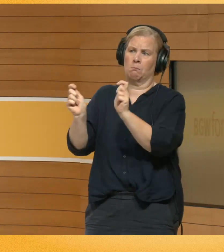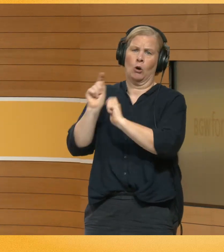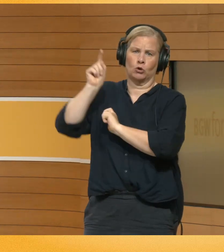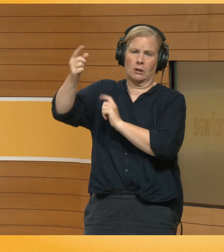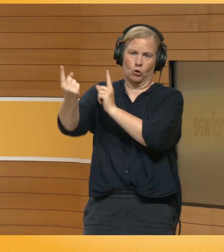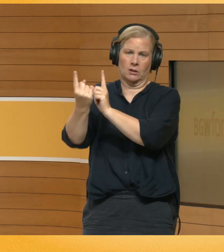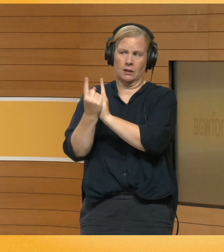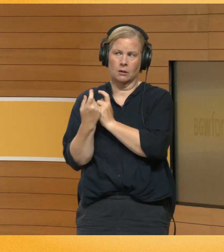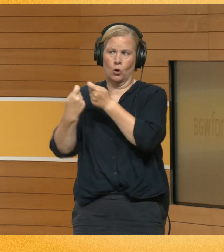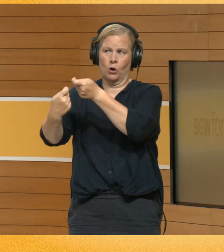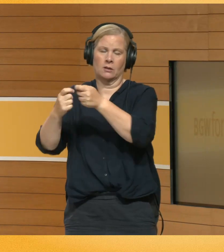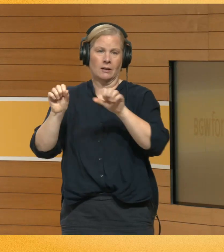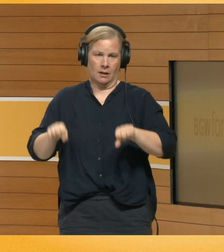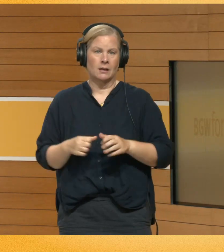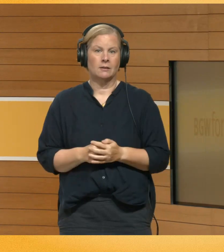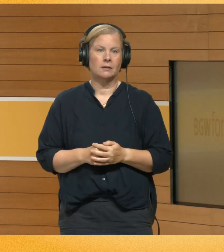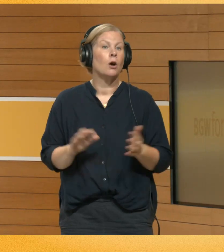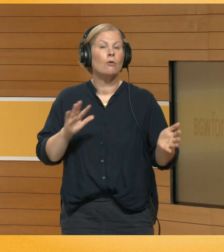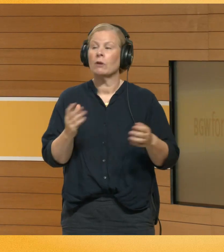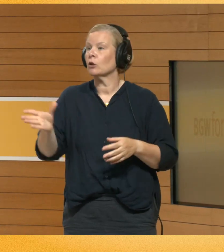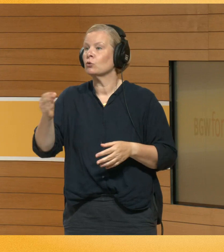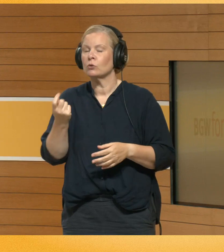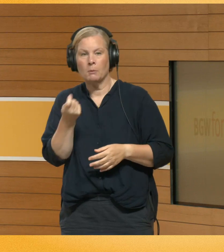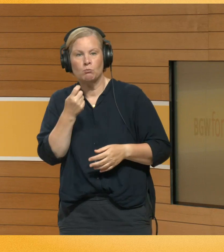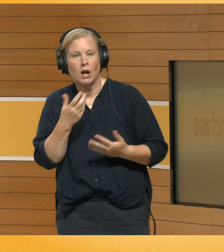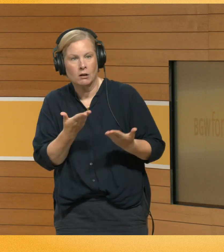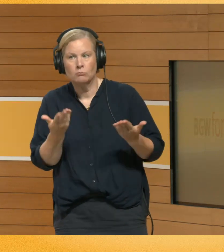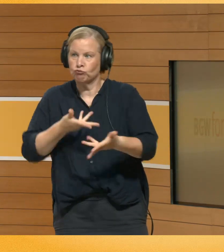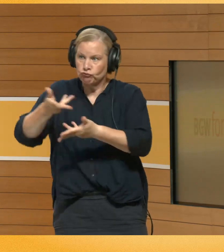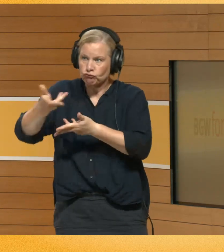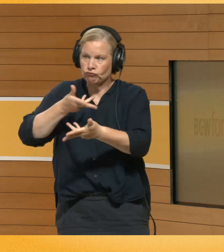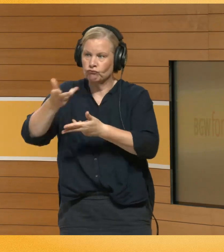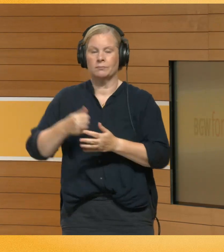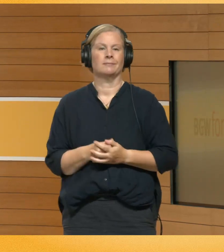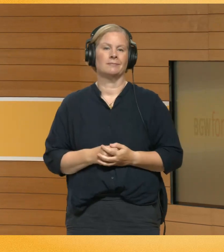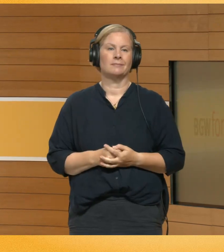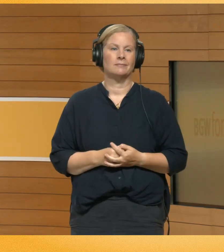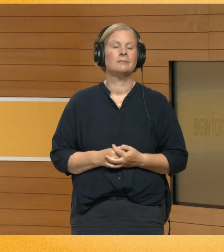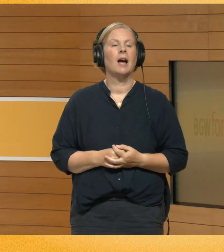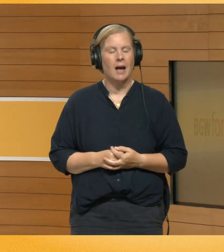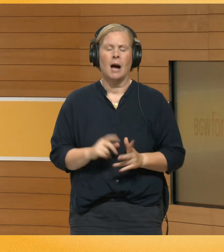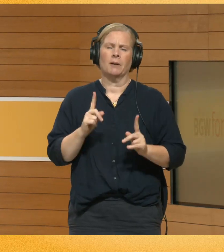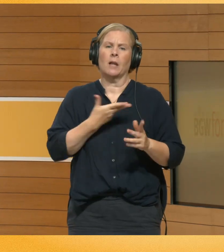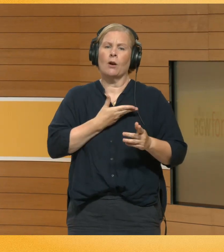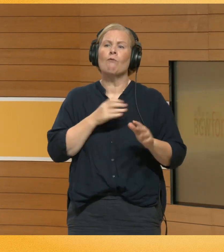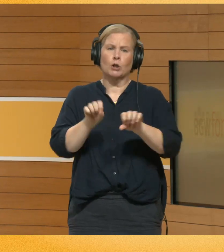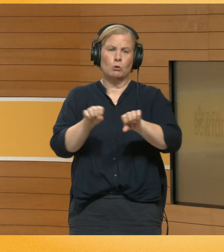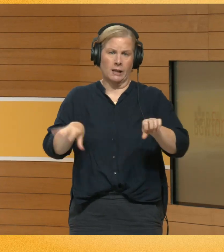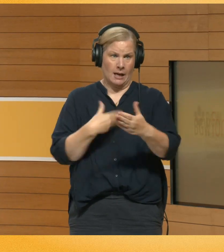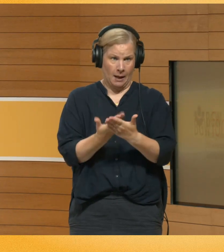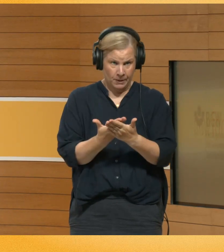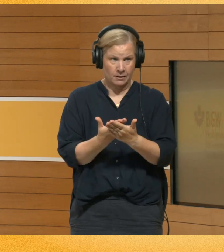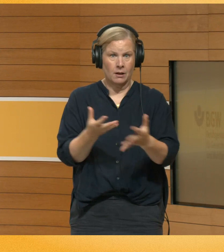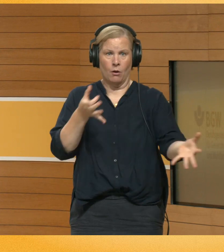available during the break. So if you have a question, maybe approach them during the lunch break. But still,